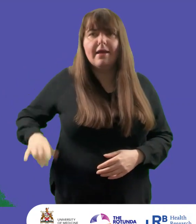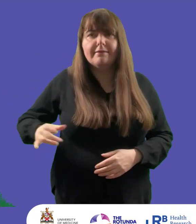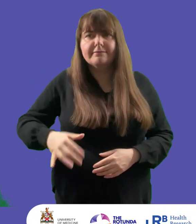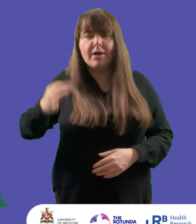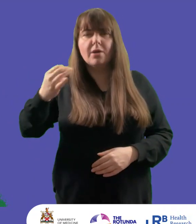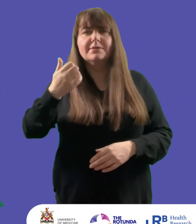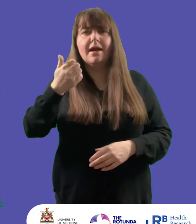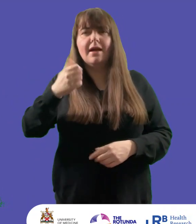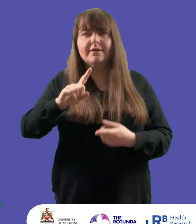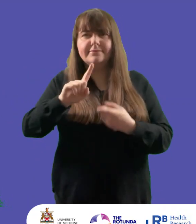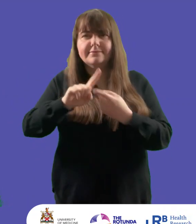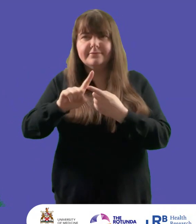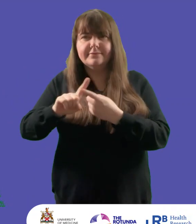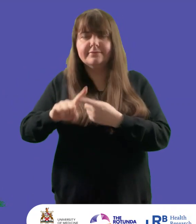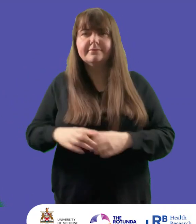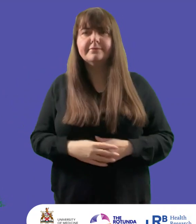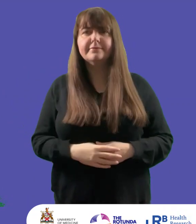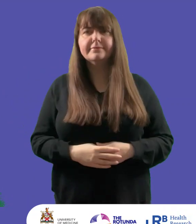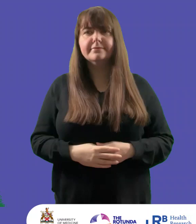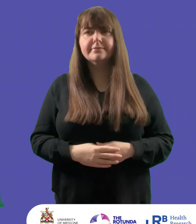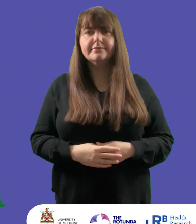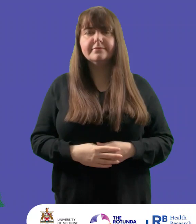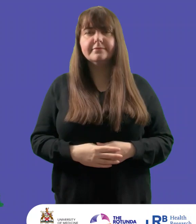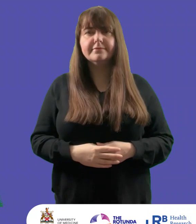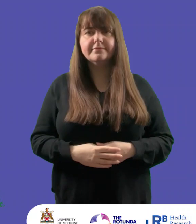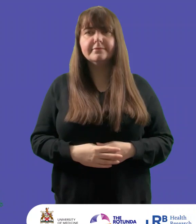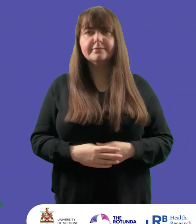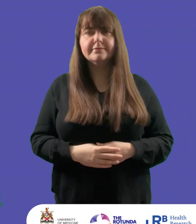are commonly found on an antenatal ultrasound.